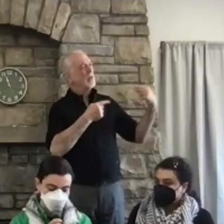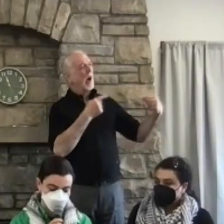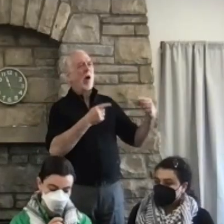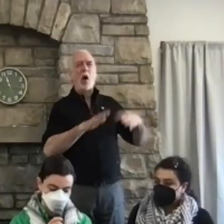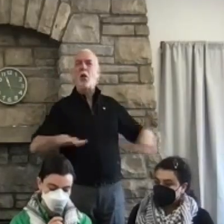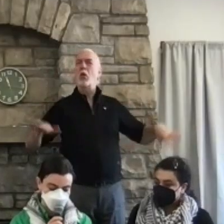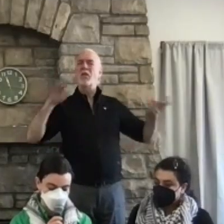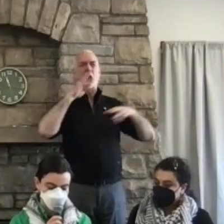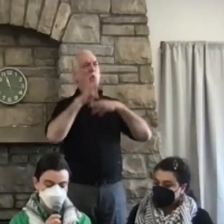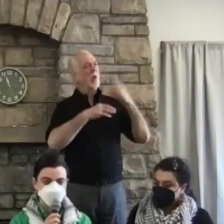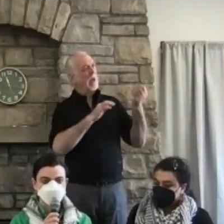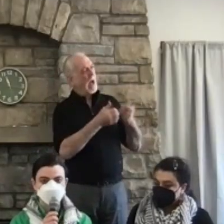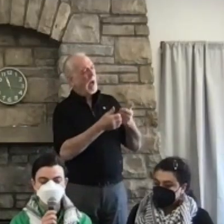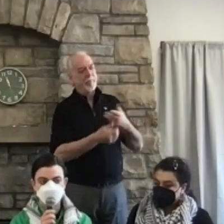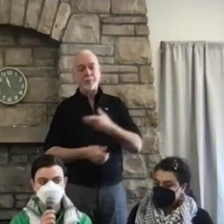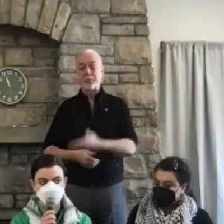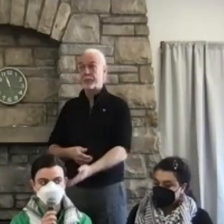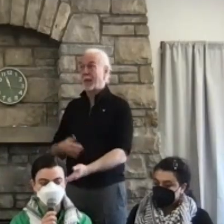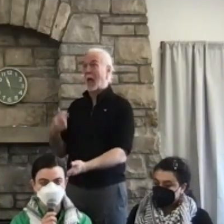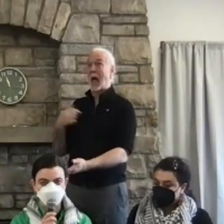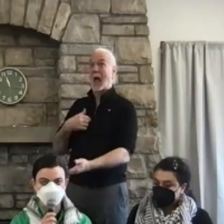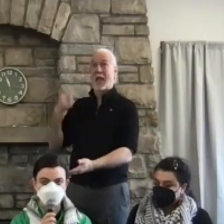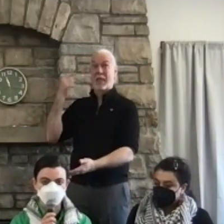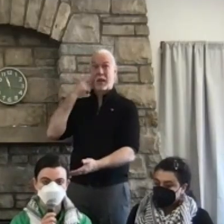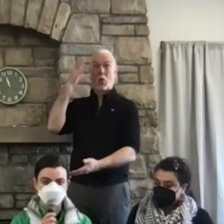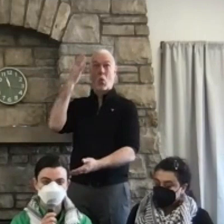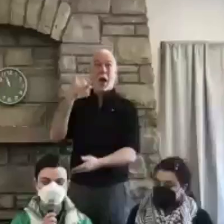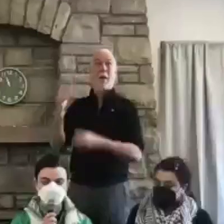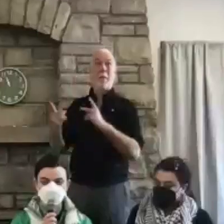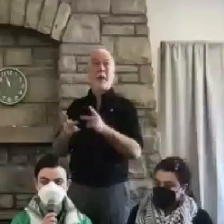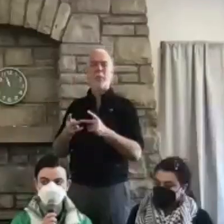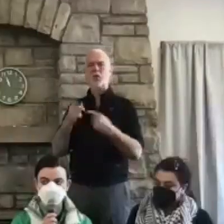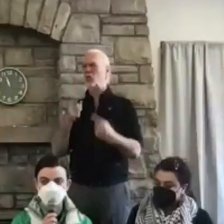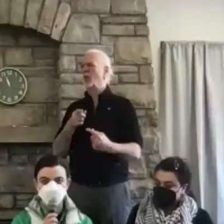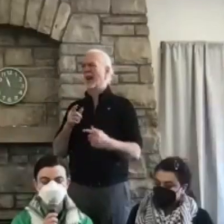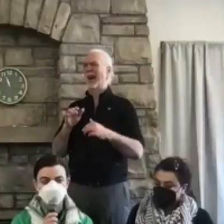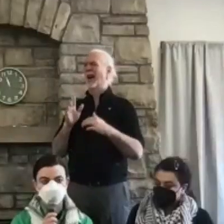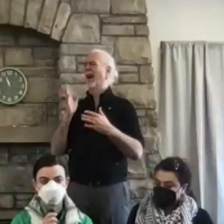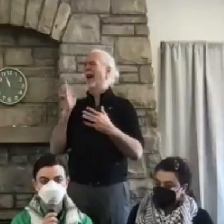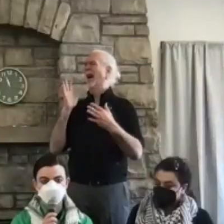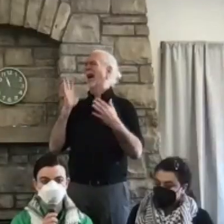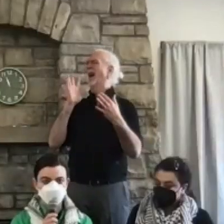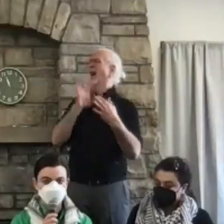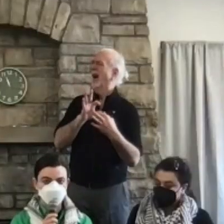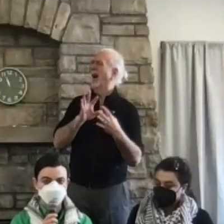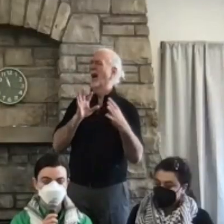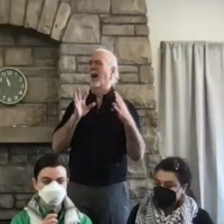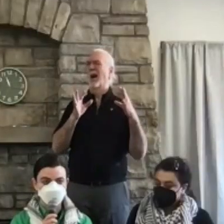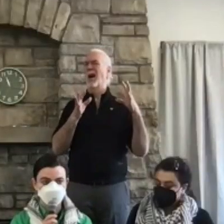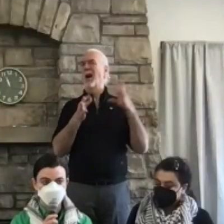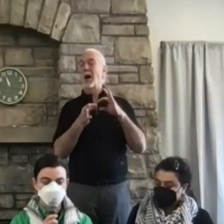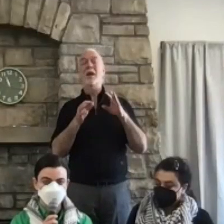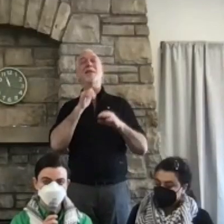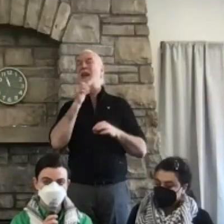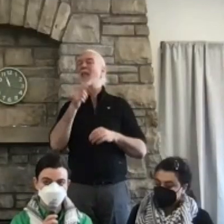So I think part of the reason why many people struggle to make these connections is not because of anything that